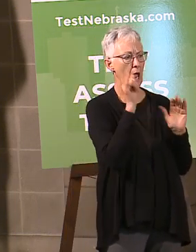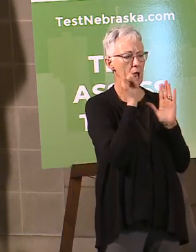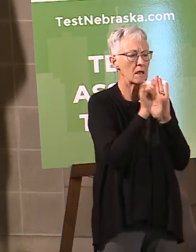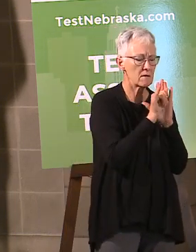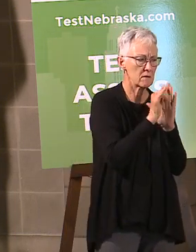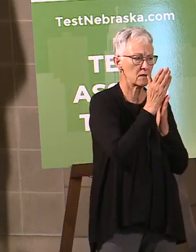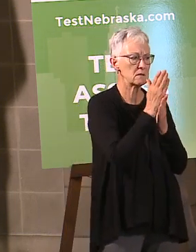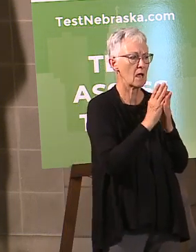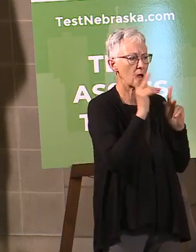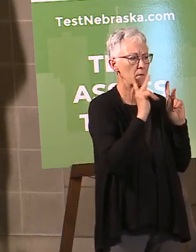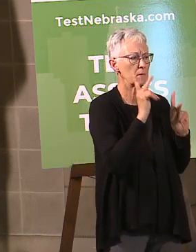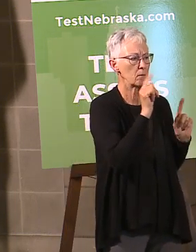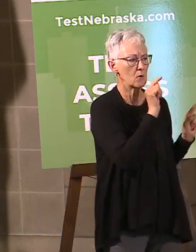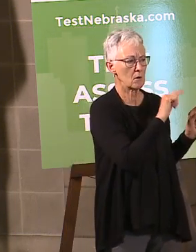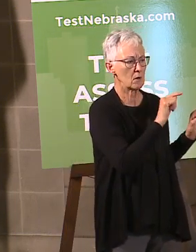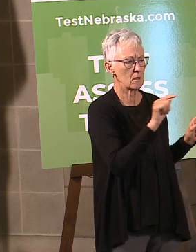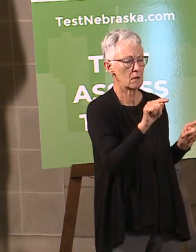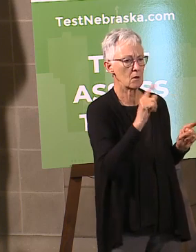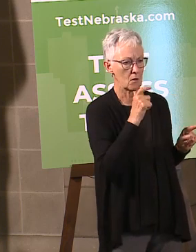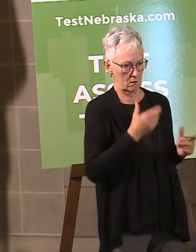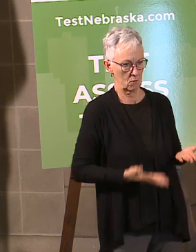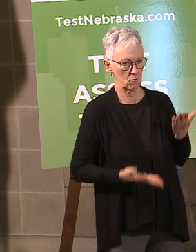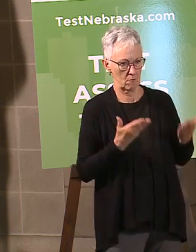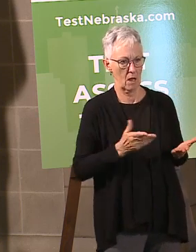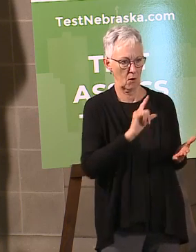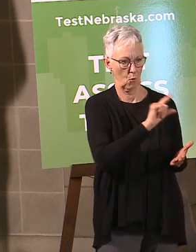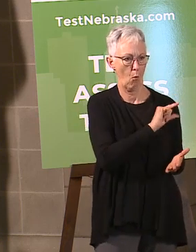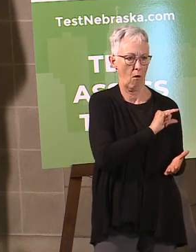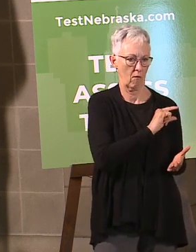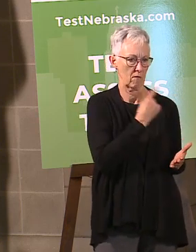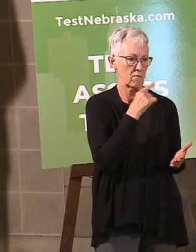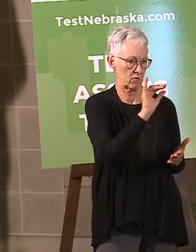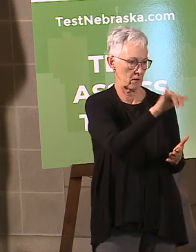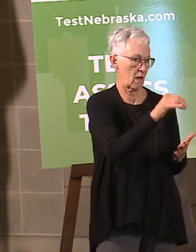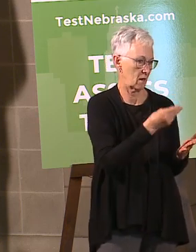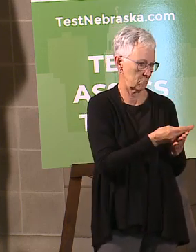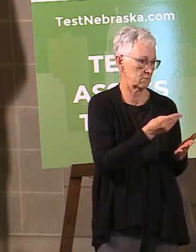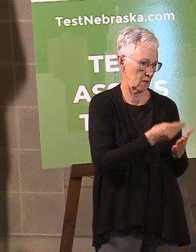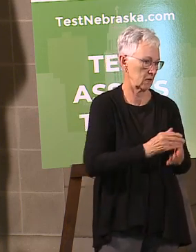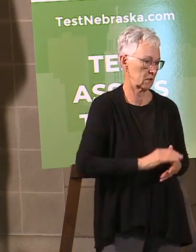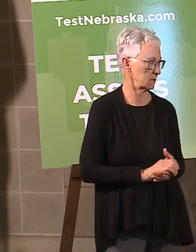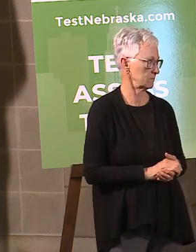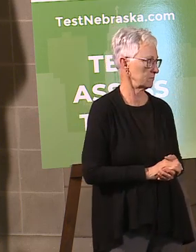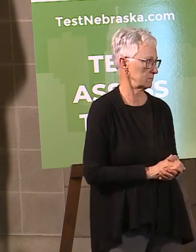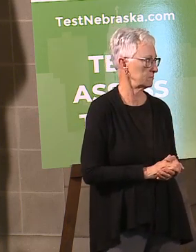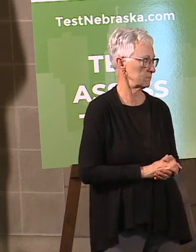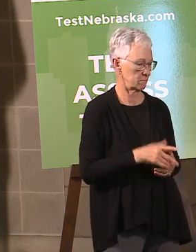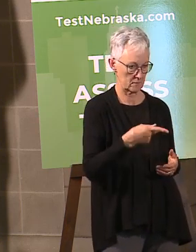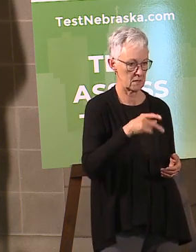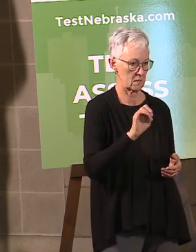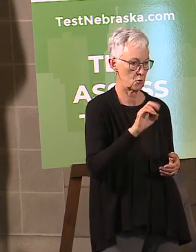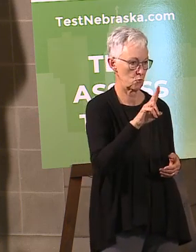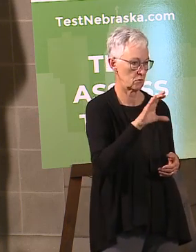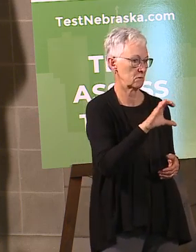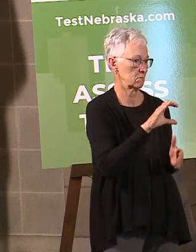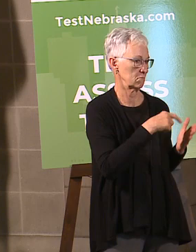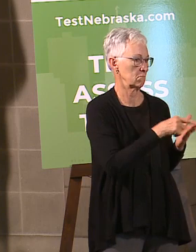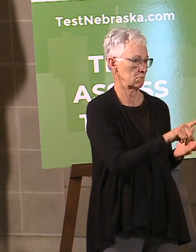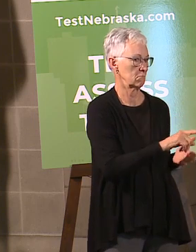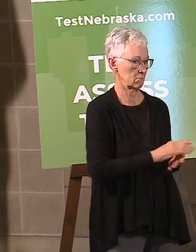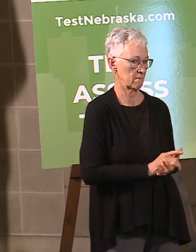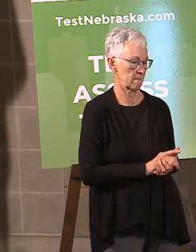claimants who might be eligible for that. PUC payment. So